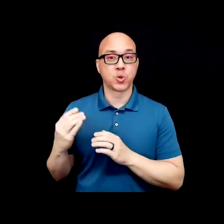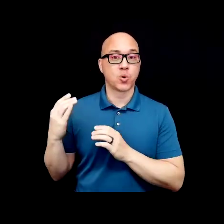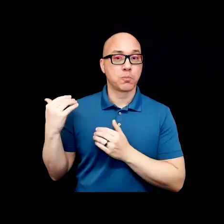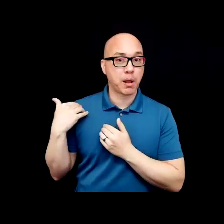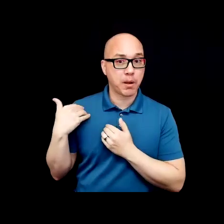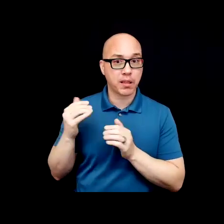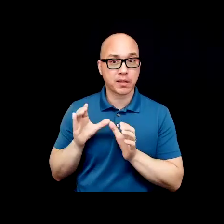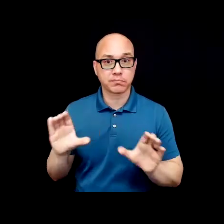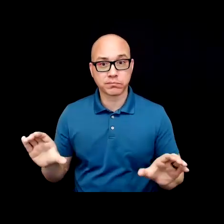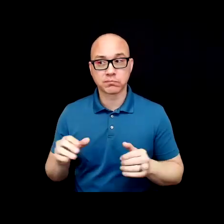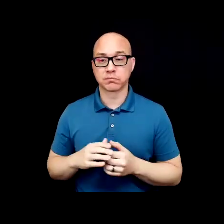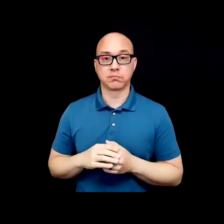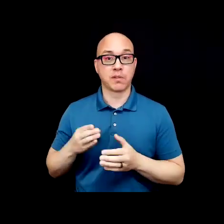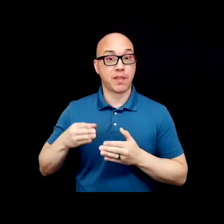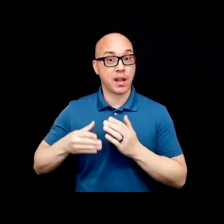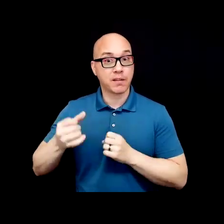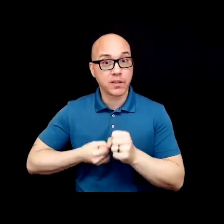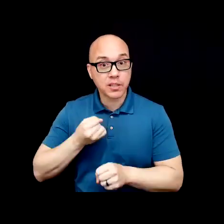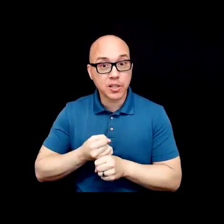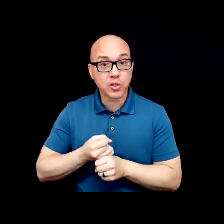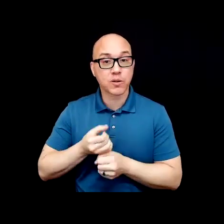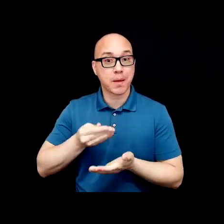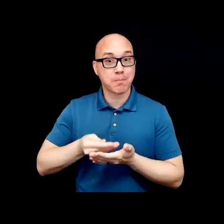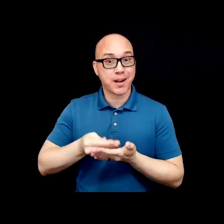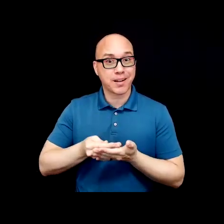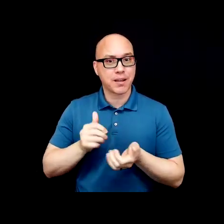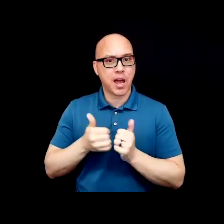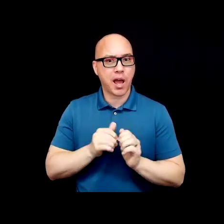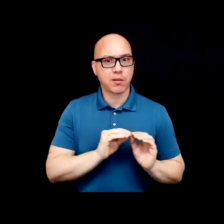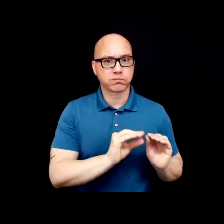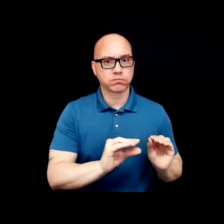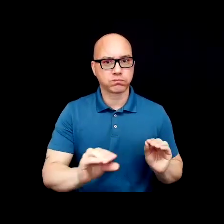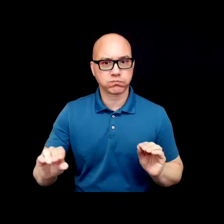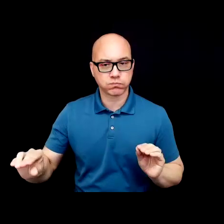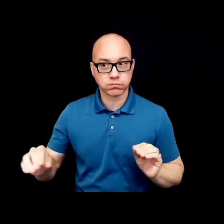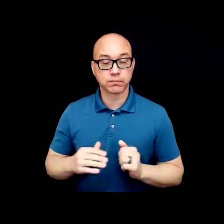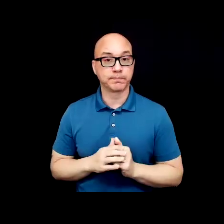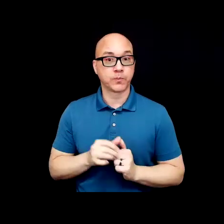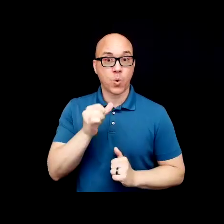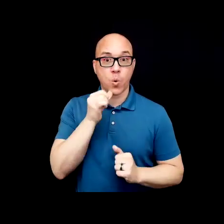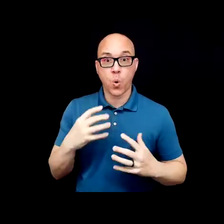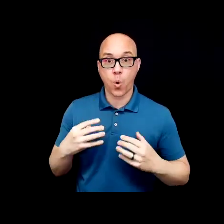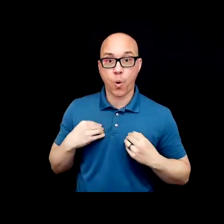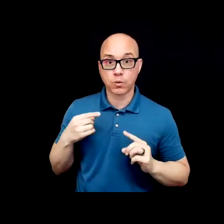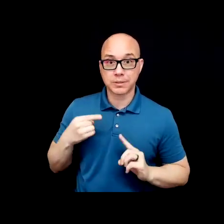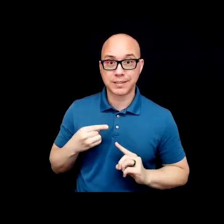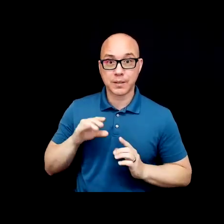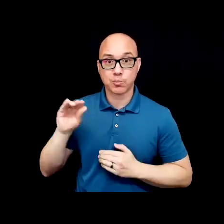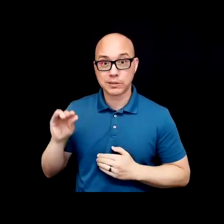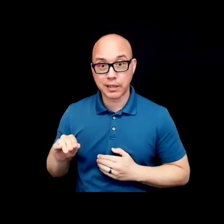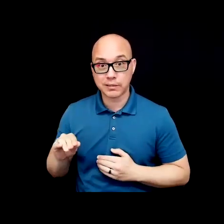money at the end of the year, who makes decisions, who owns what percentages of the entity, that kind of